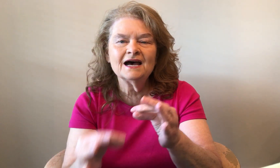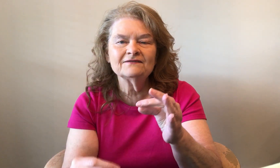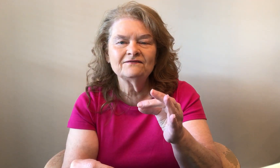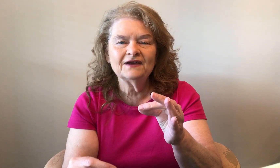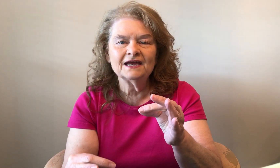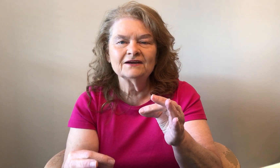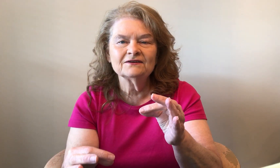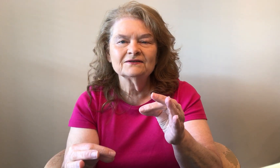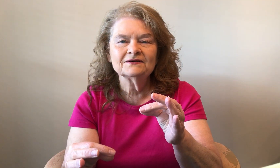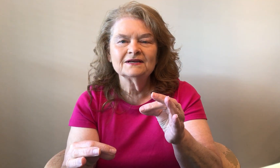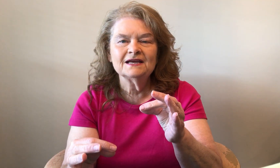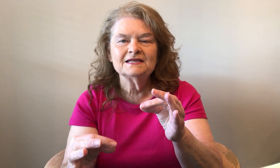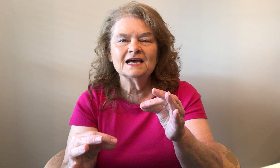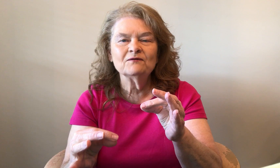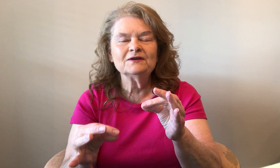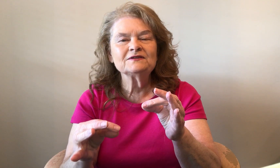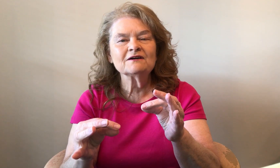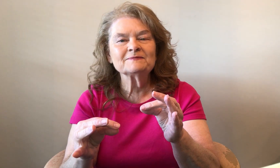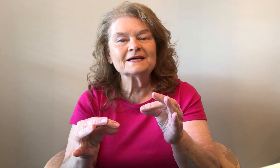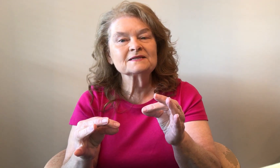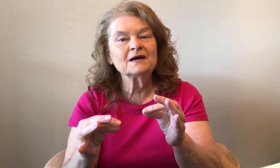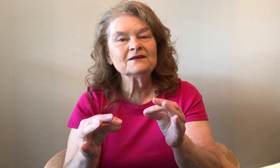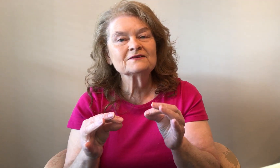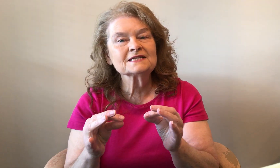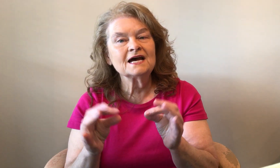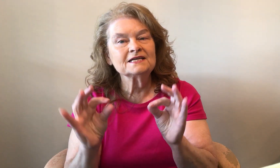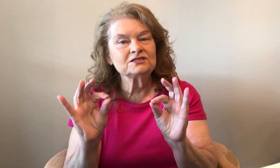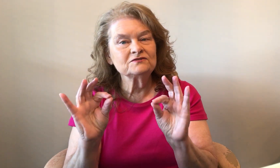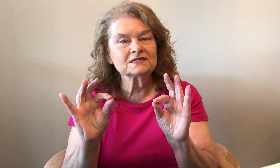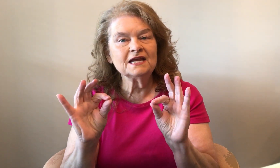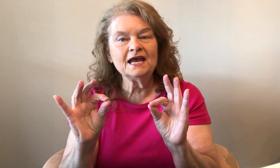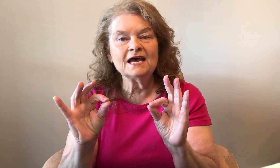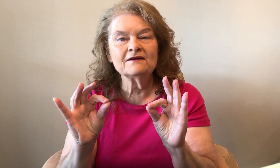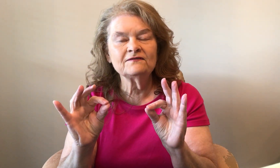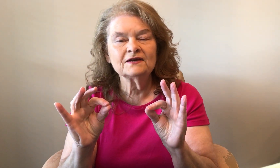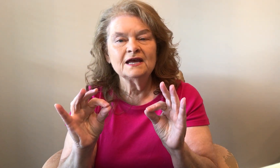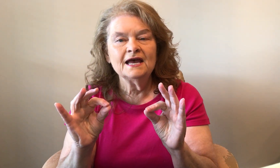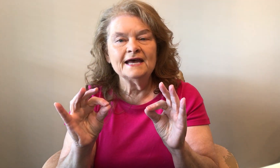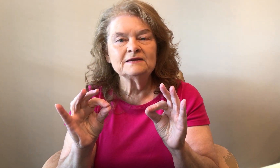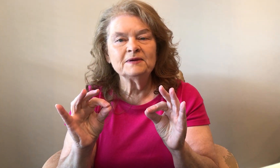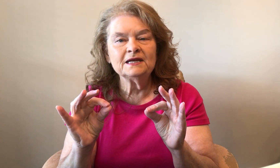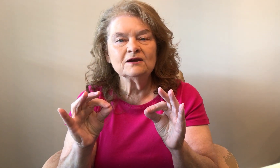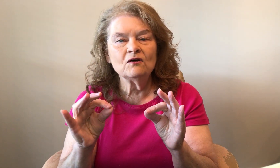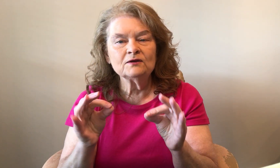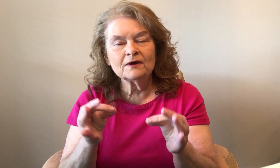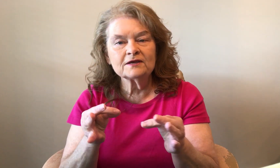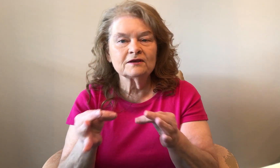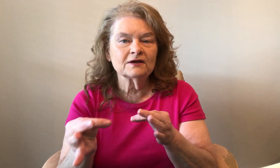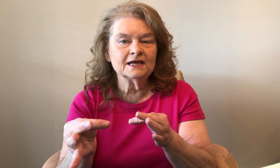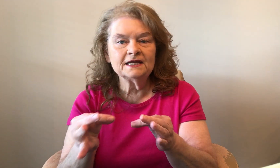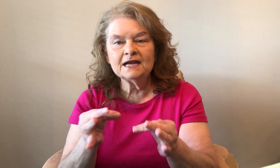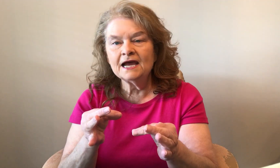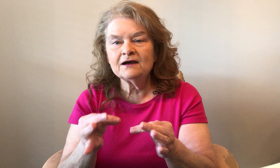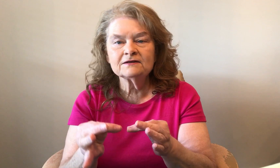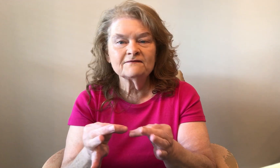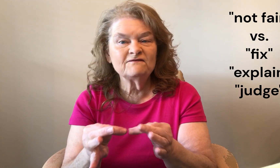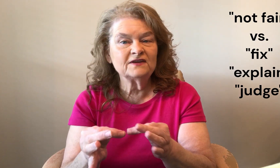Not fair. Now we've talked about some other signs using the F, and depending on whether they're in and out, fix